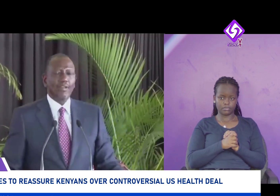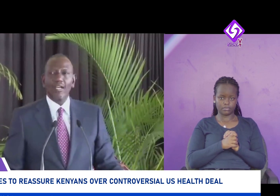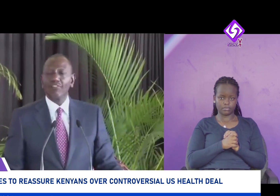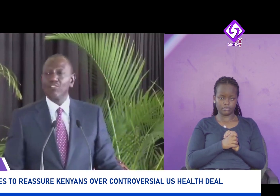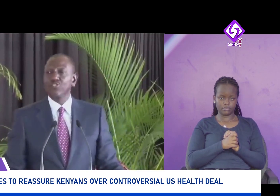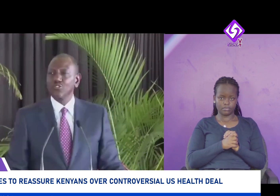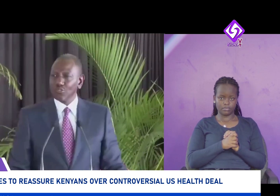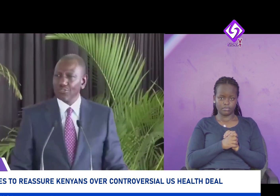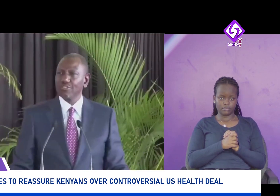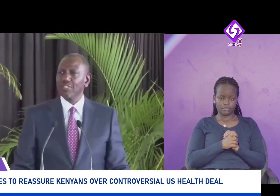I have also